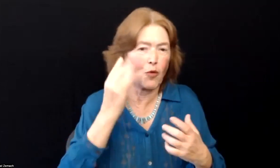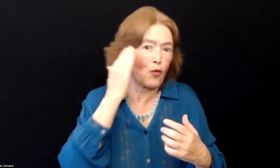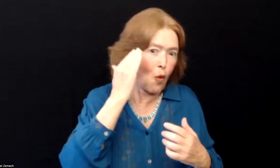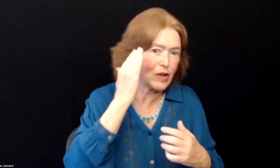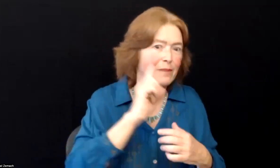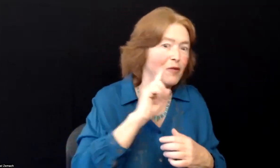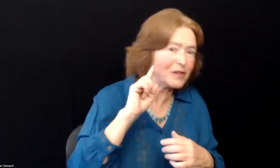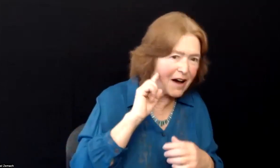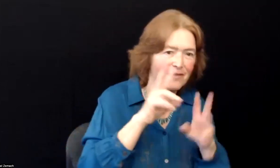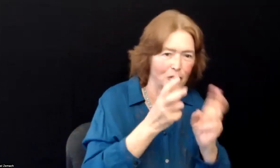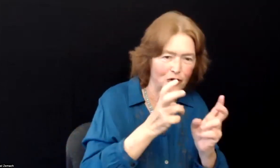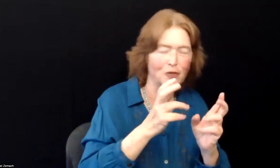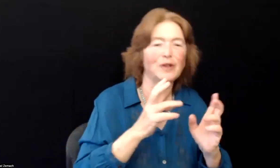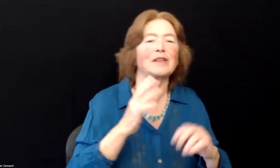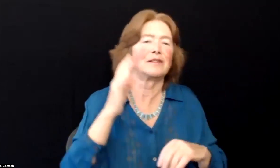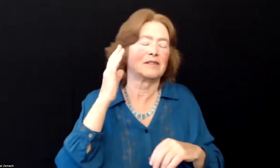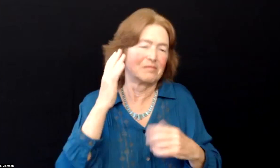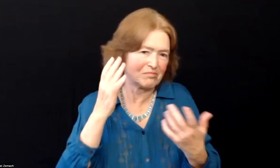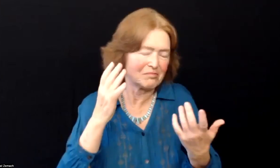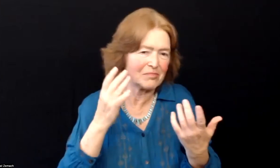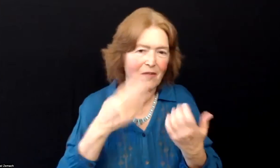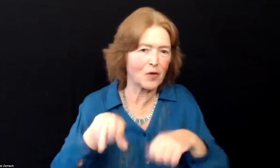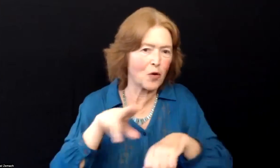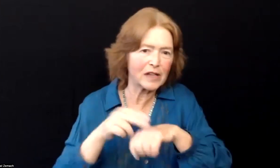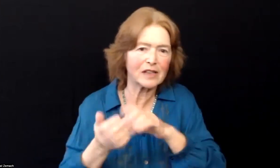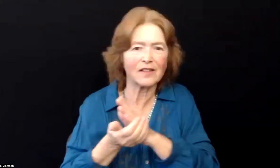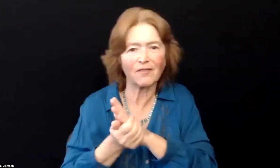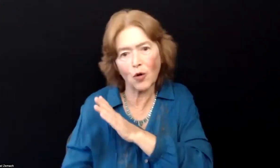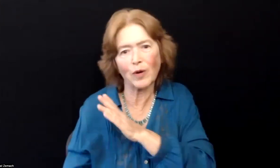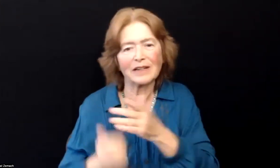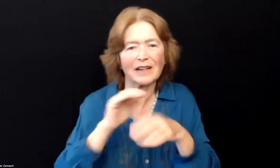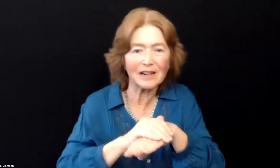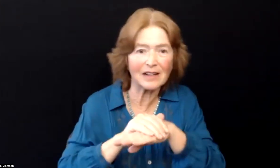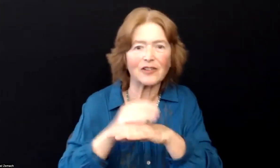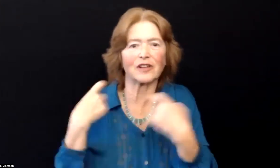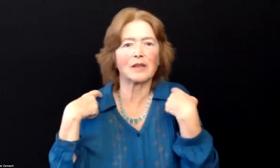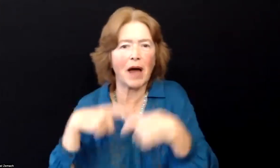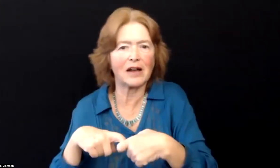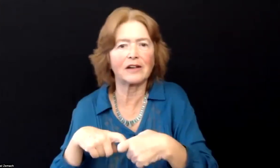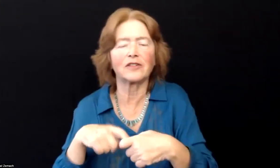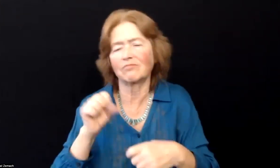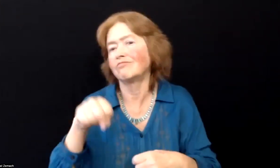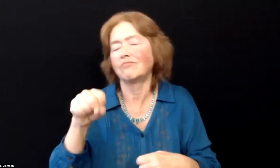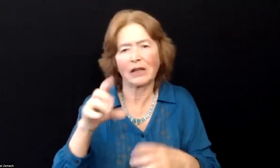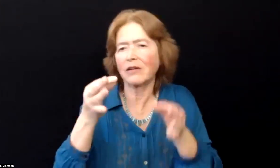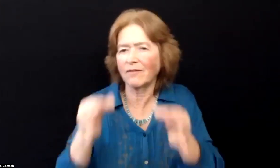I want somebody who knows about deaf issues and has fluency in both English and Spanish. So